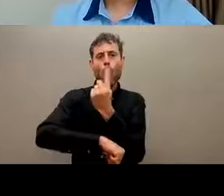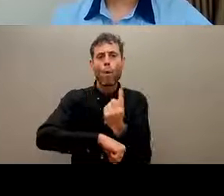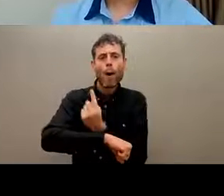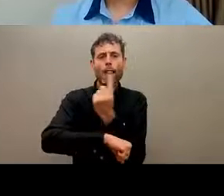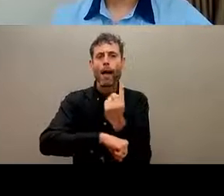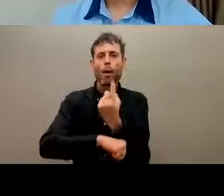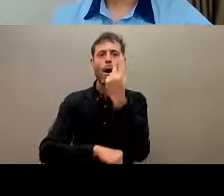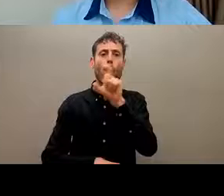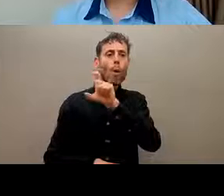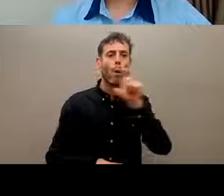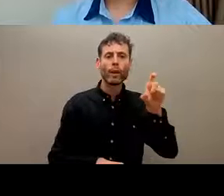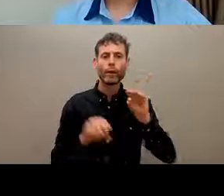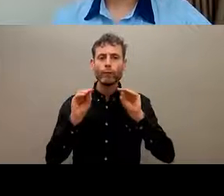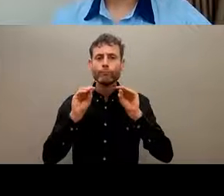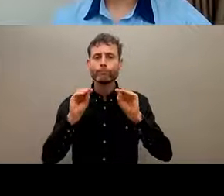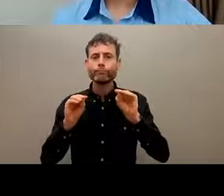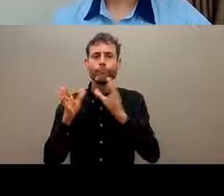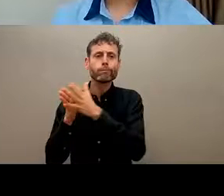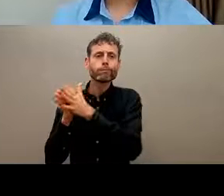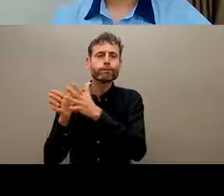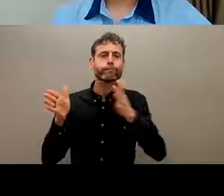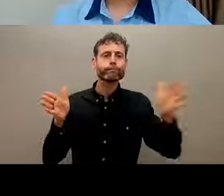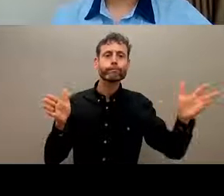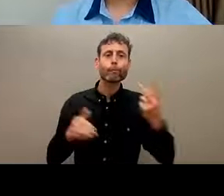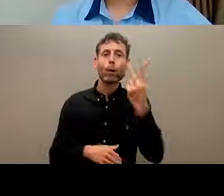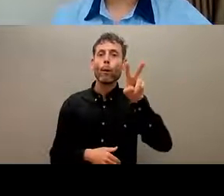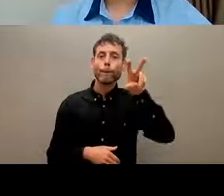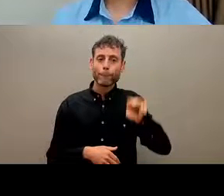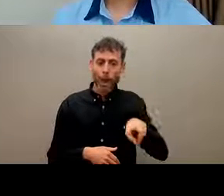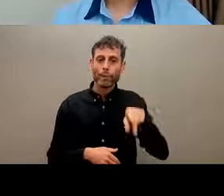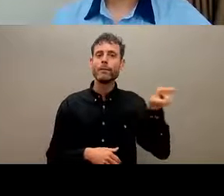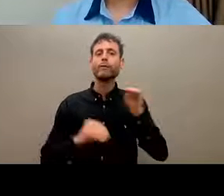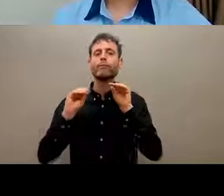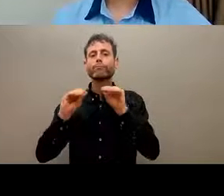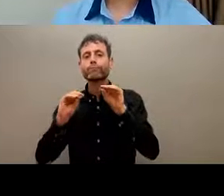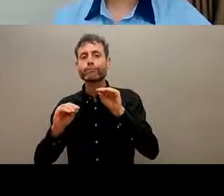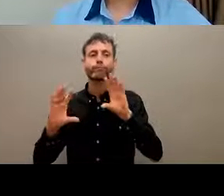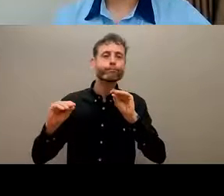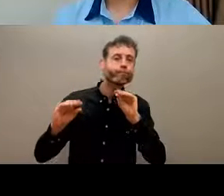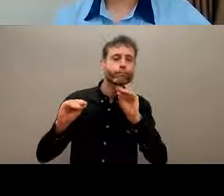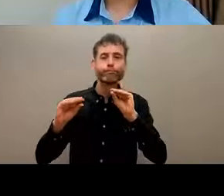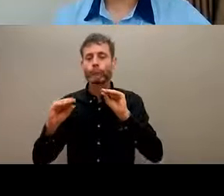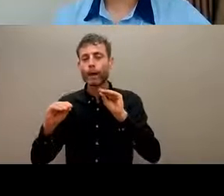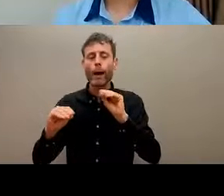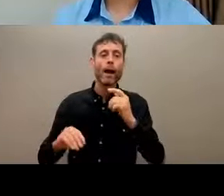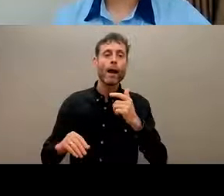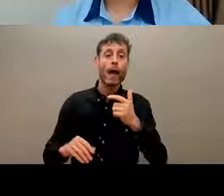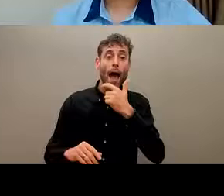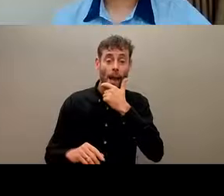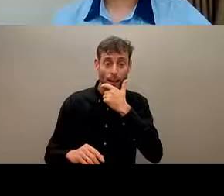at least for 2 months, if they teach English, or at least 4 sections if they join the cultural exchange